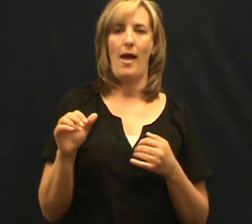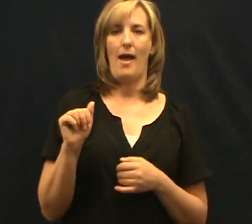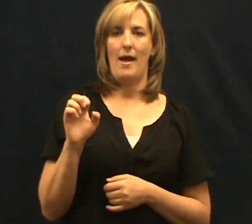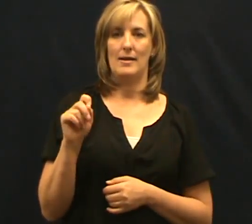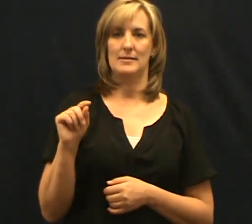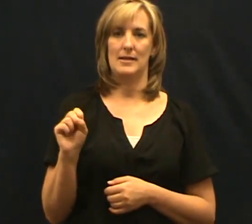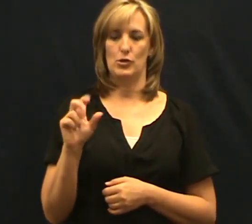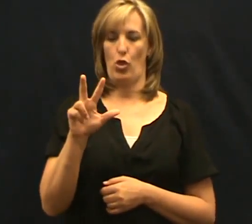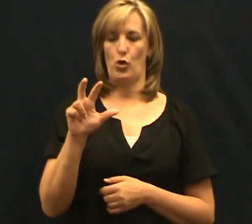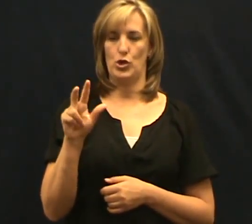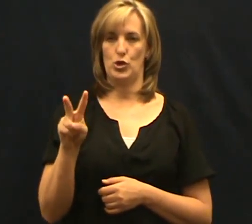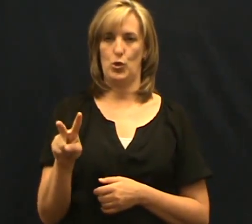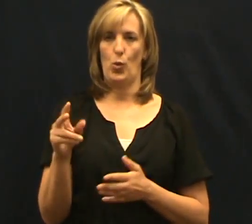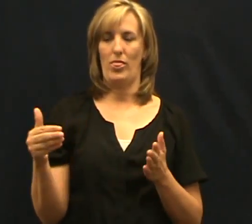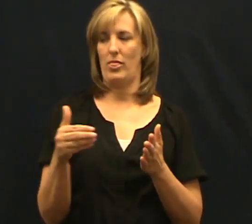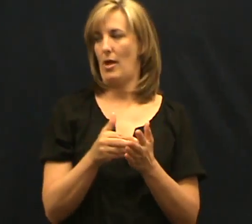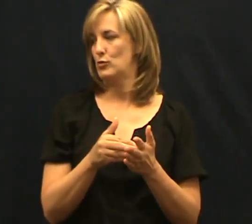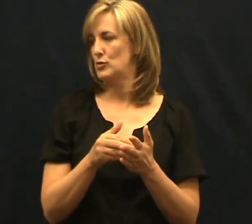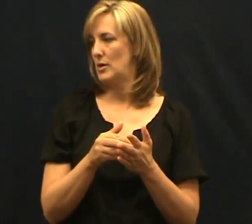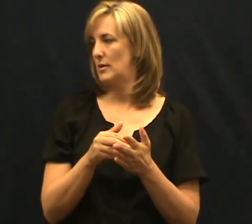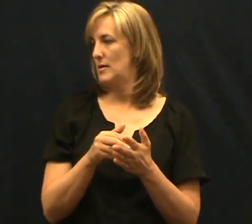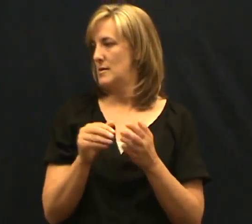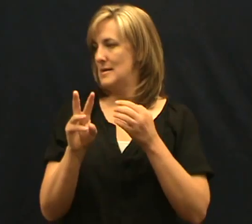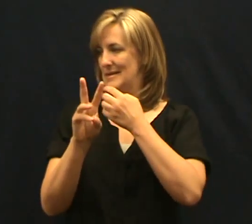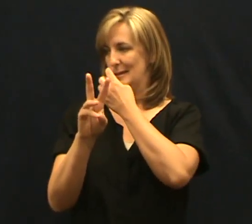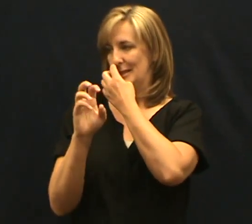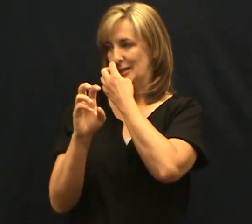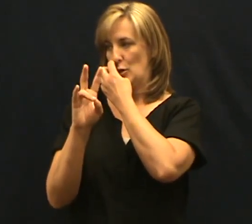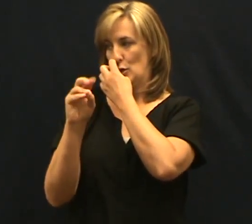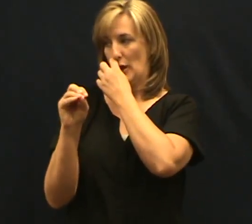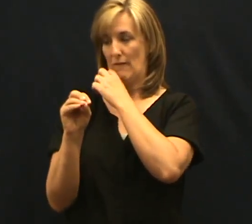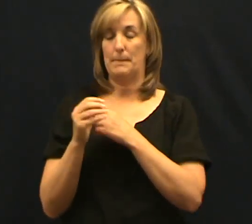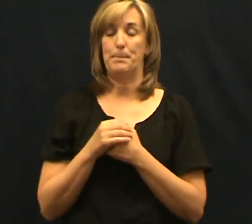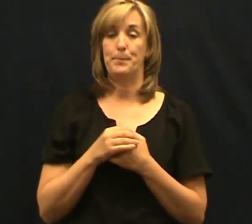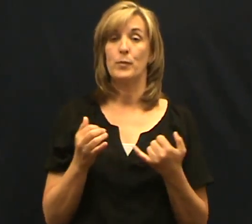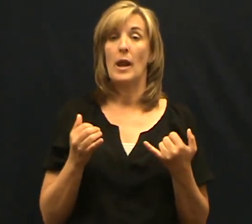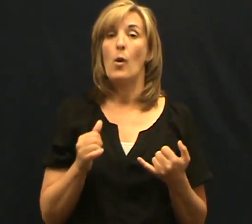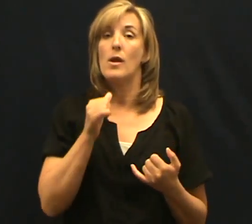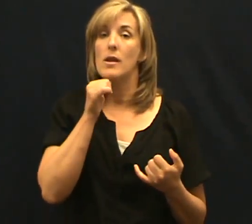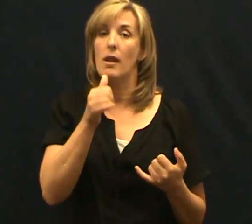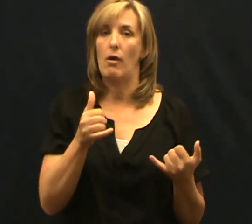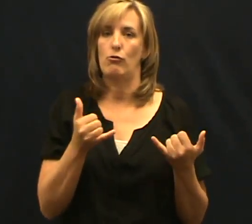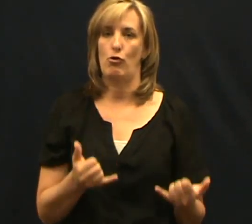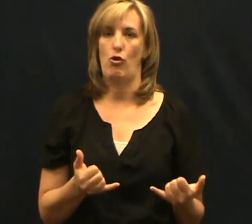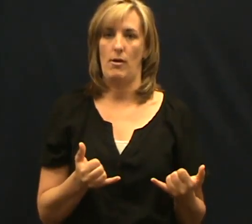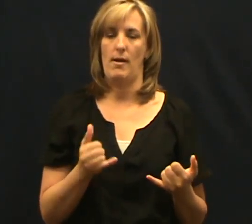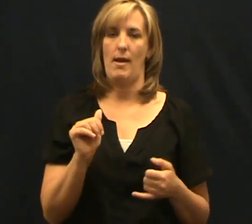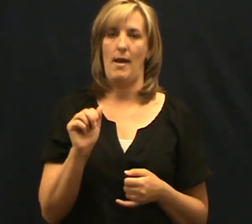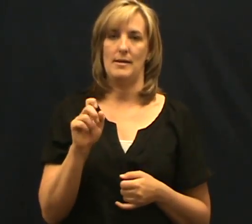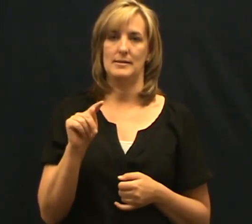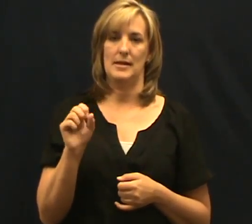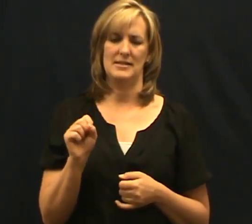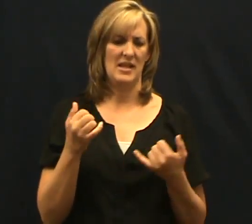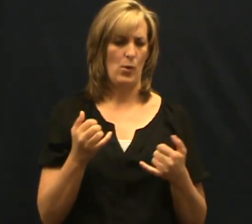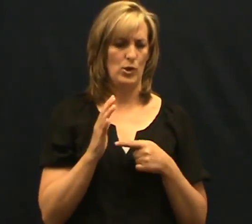$13,670. Then we get into our non-current assets, and here's where we show equipment of $60,000. And look at that